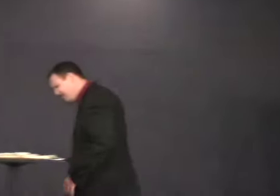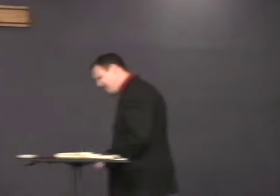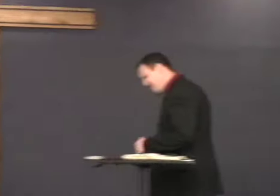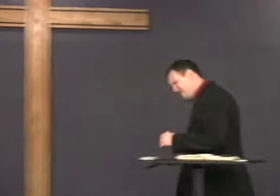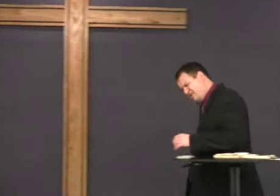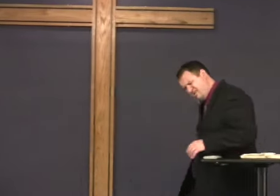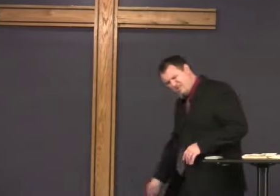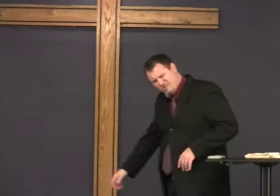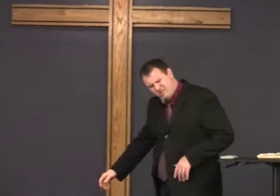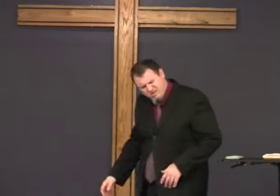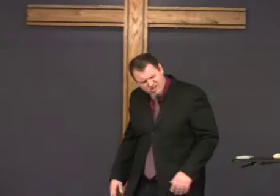that.